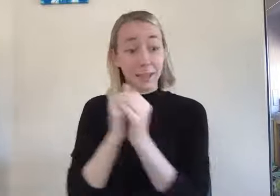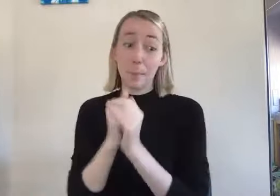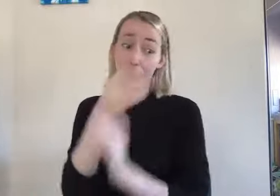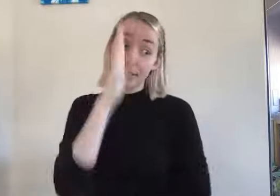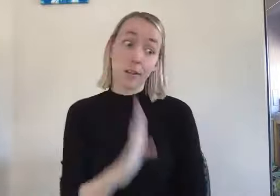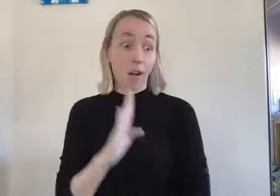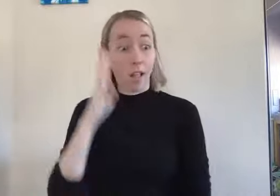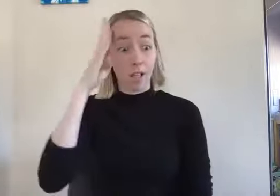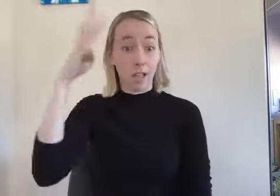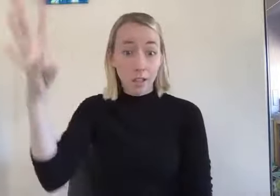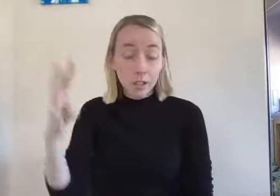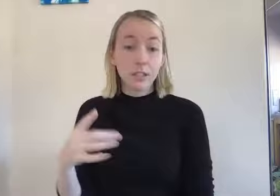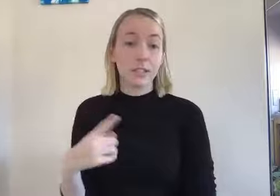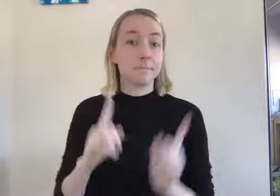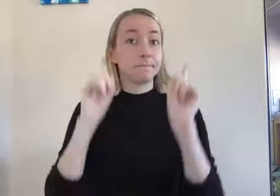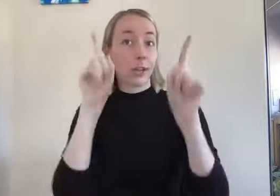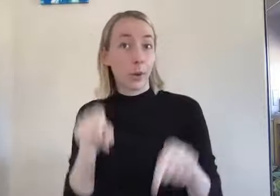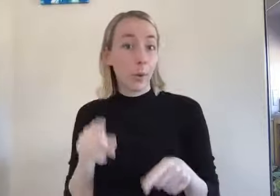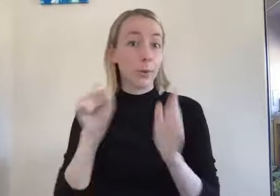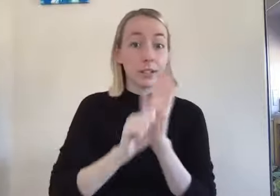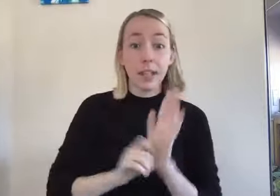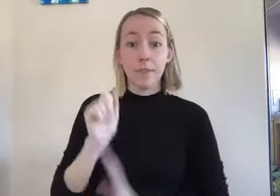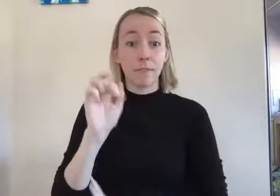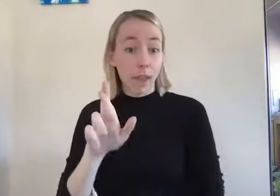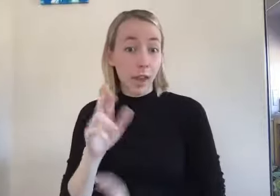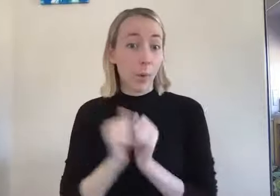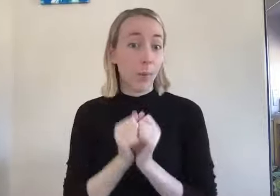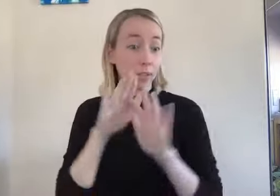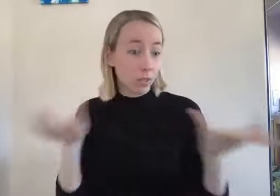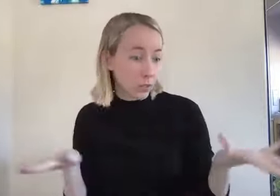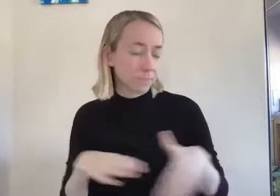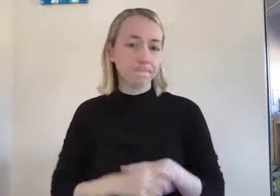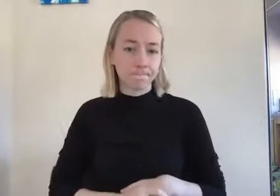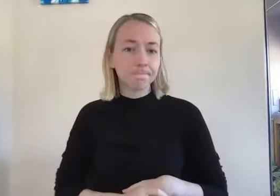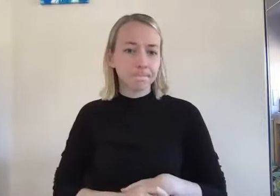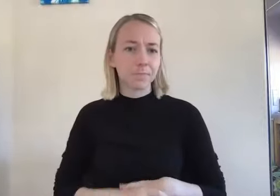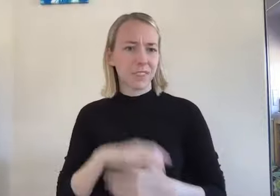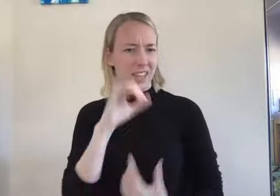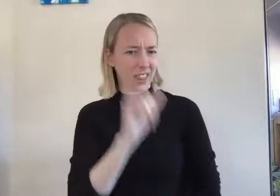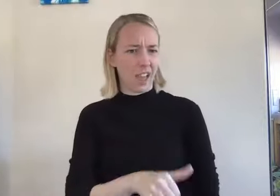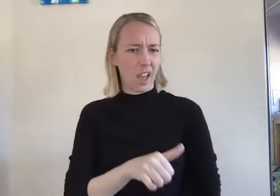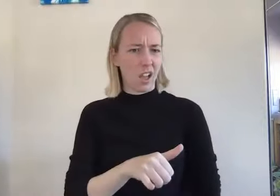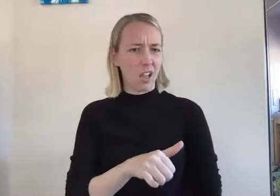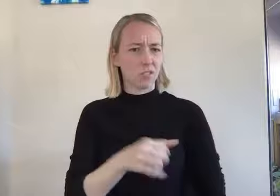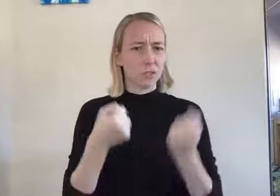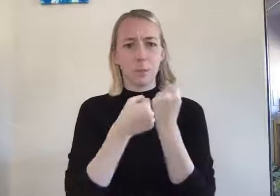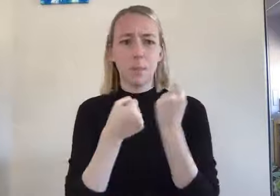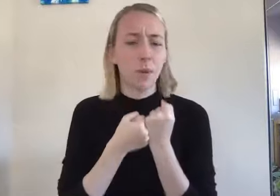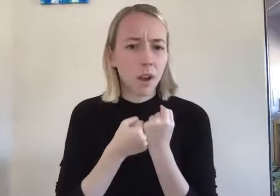deluded guy that prayed to the fairy tale God, could take his children to the state fair. Okay. And so he had that much going on